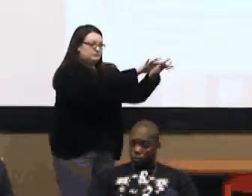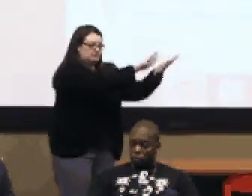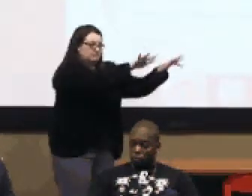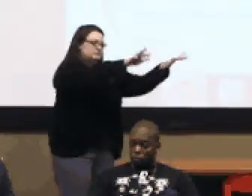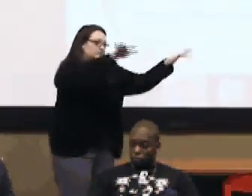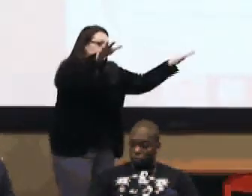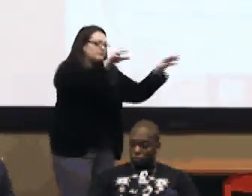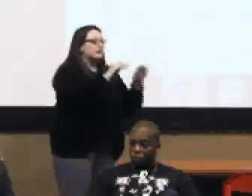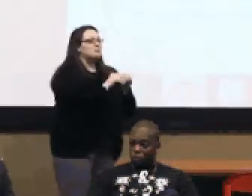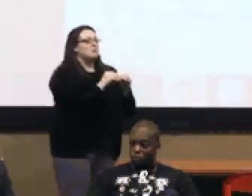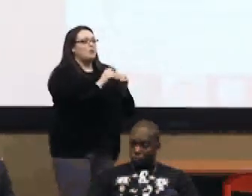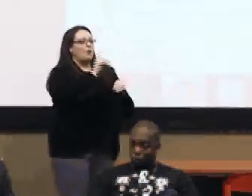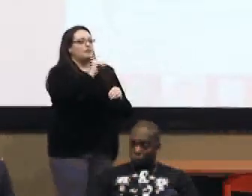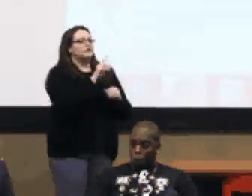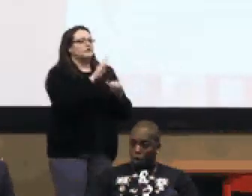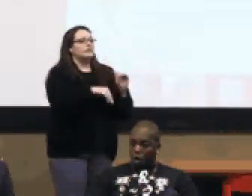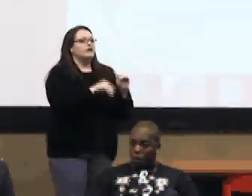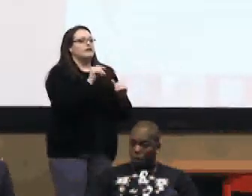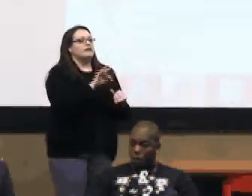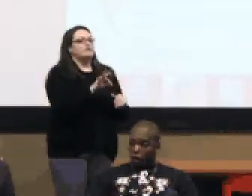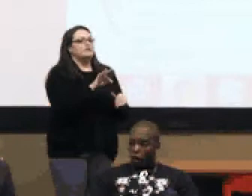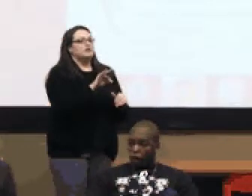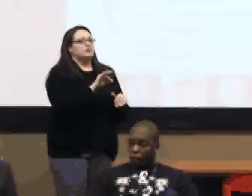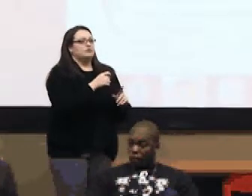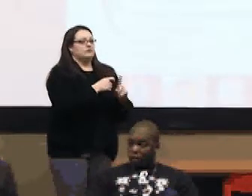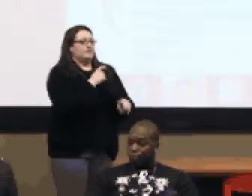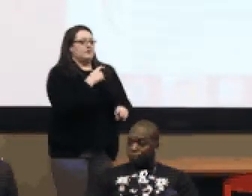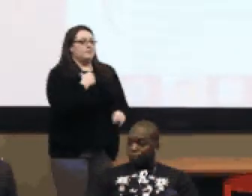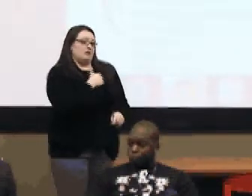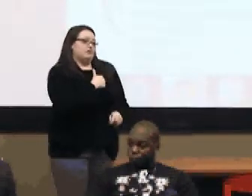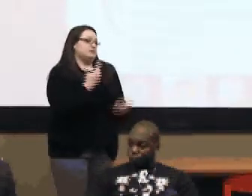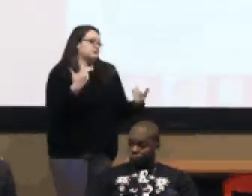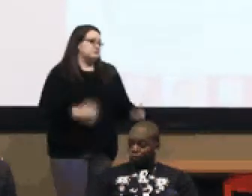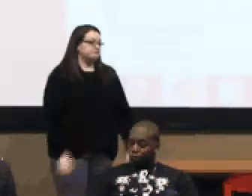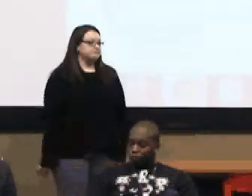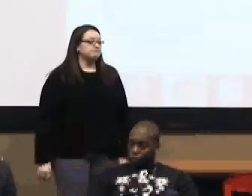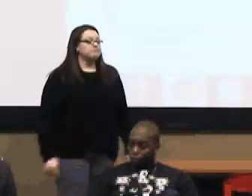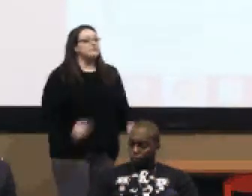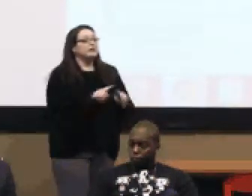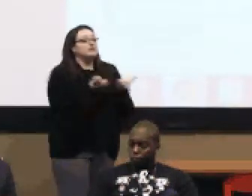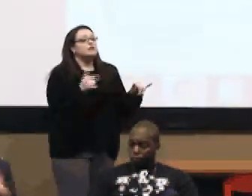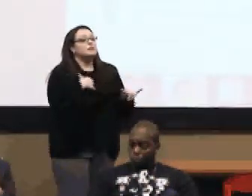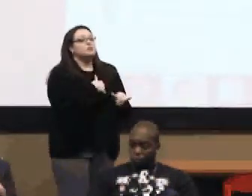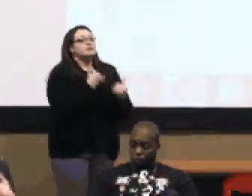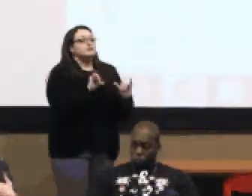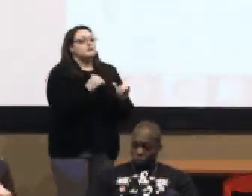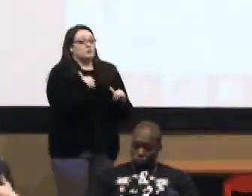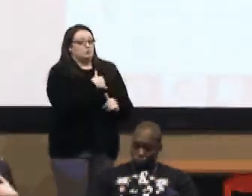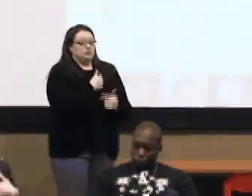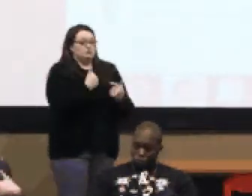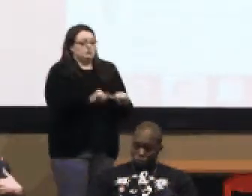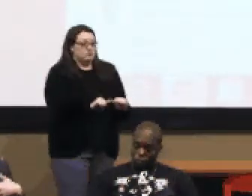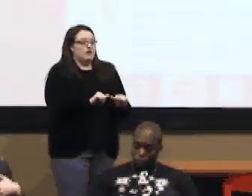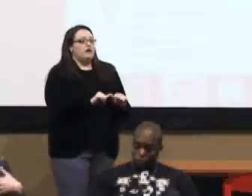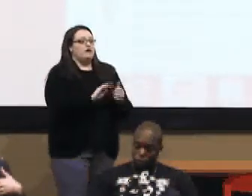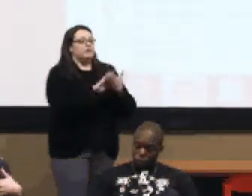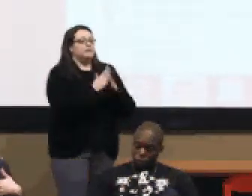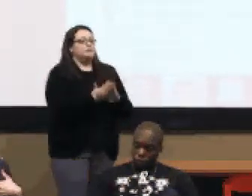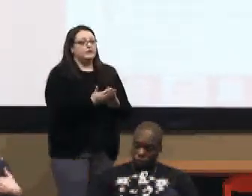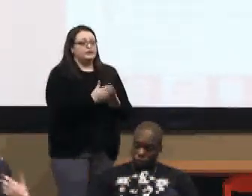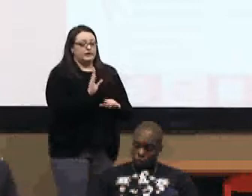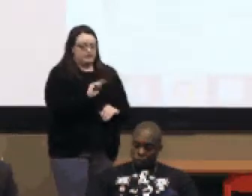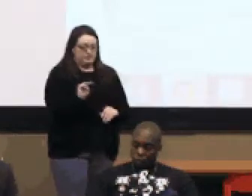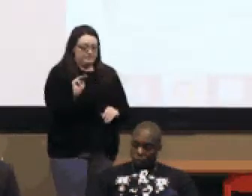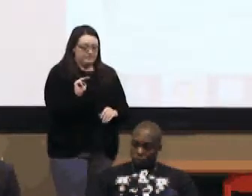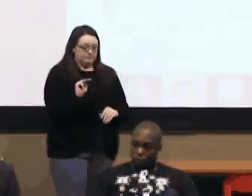more authentic than if it were to come from us, for instance. And at the same time, we try and be